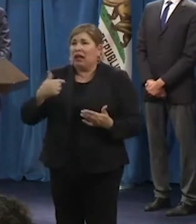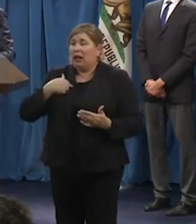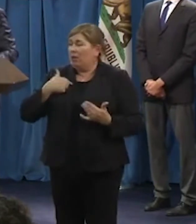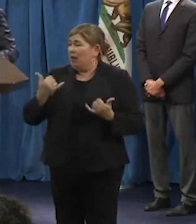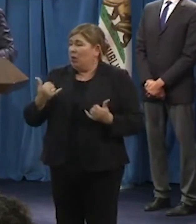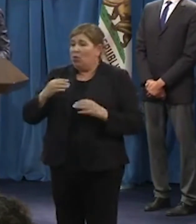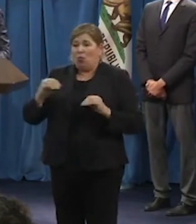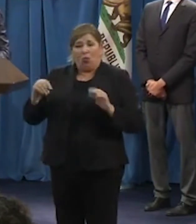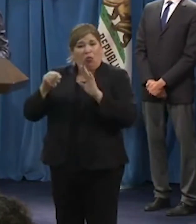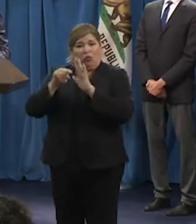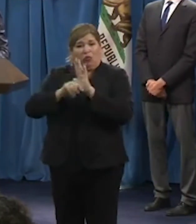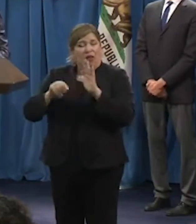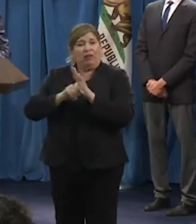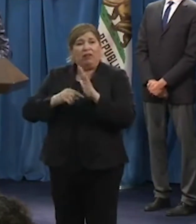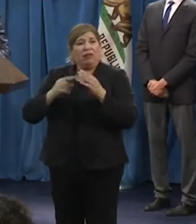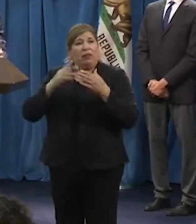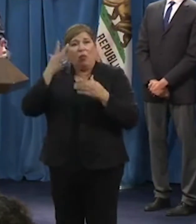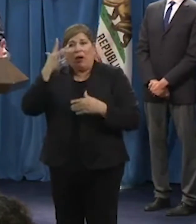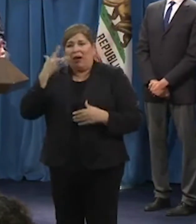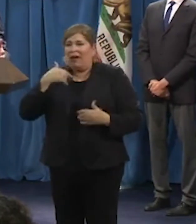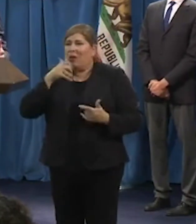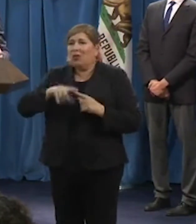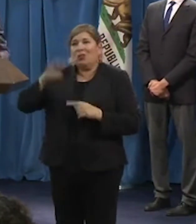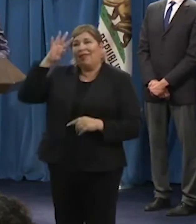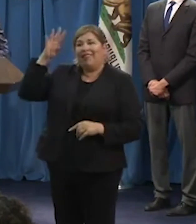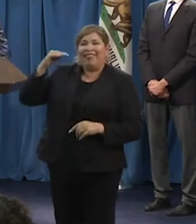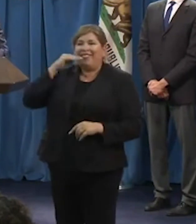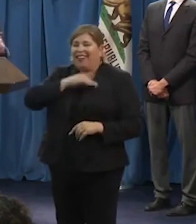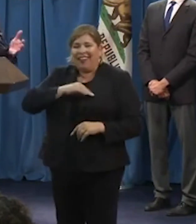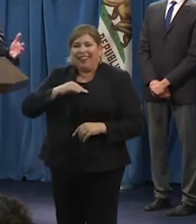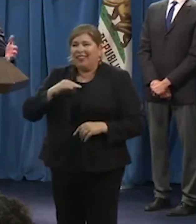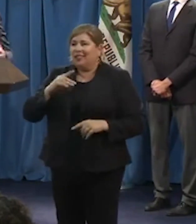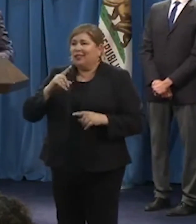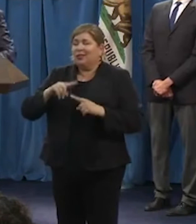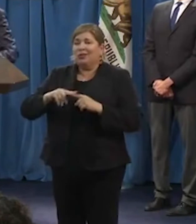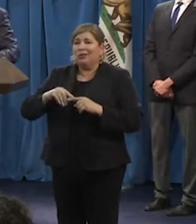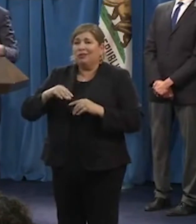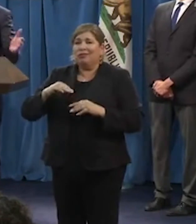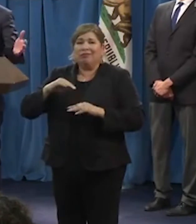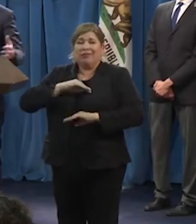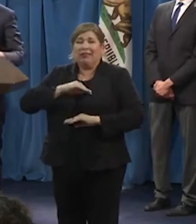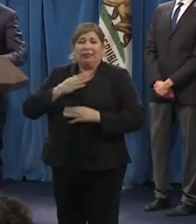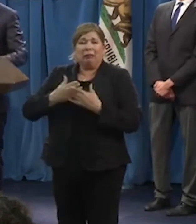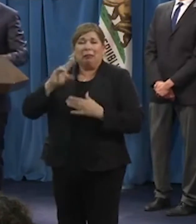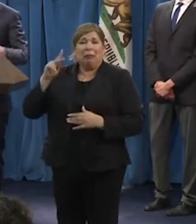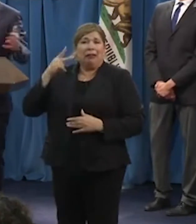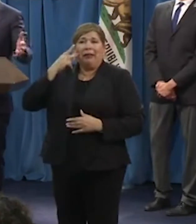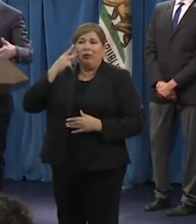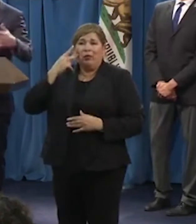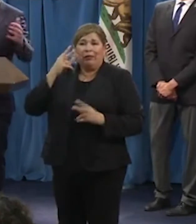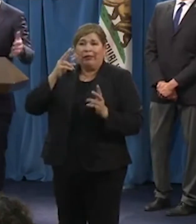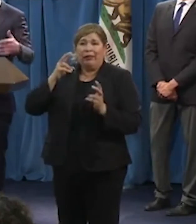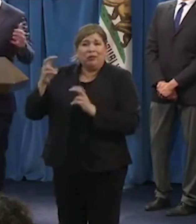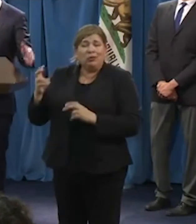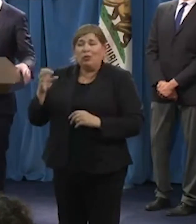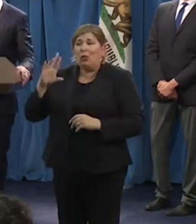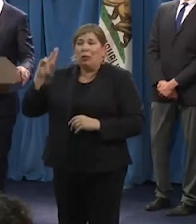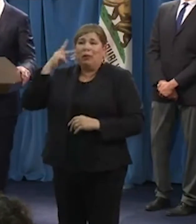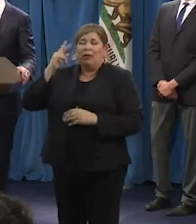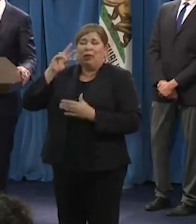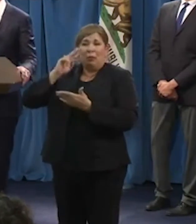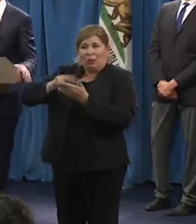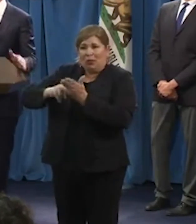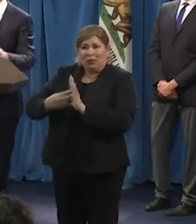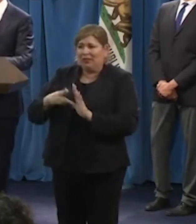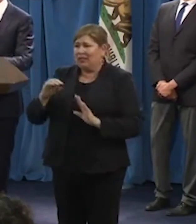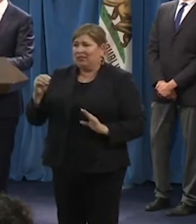wedge, because I would be lying to you. I'd be making something up to fulfill some political lane or some political purpose.